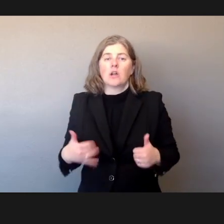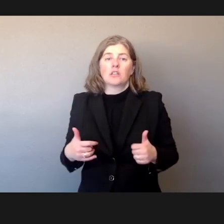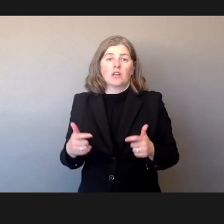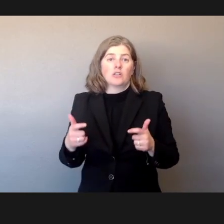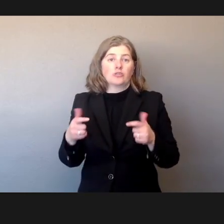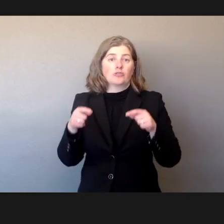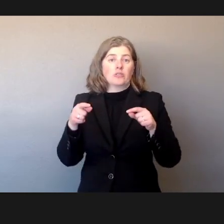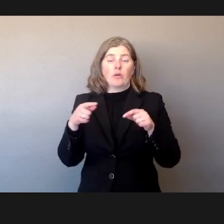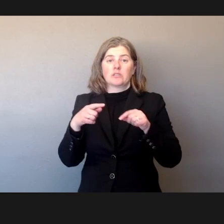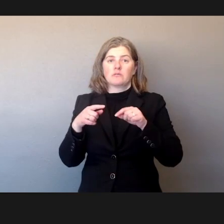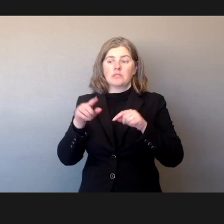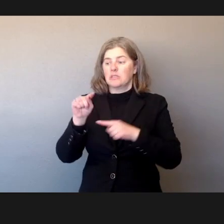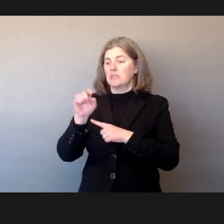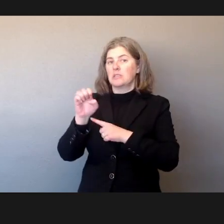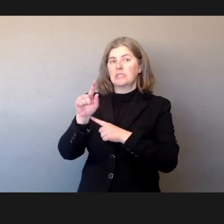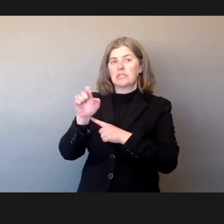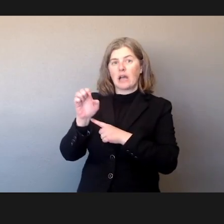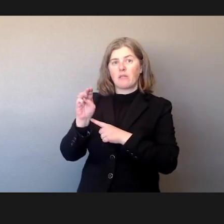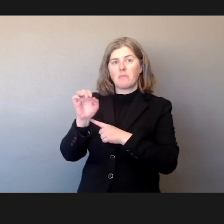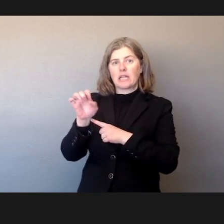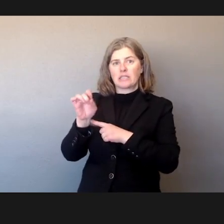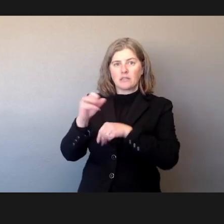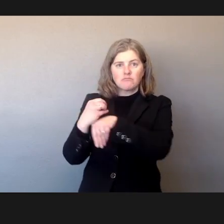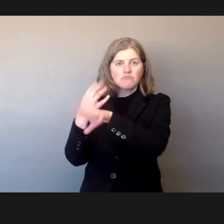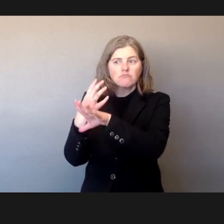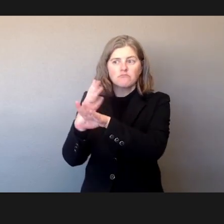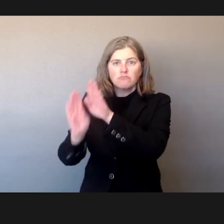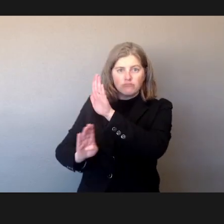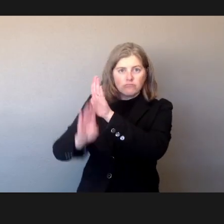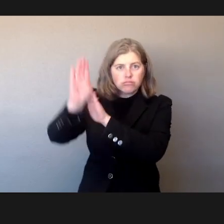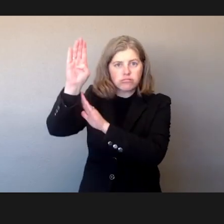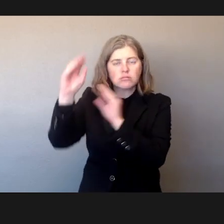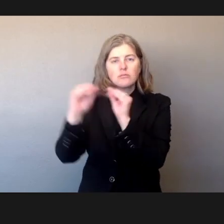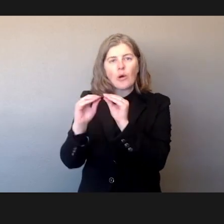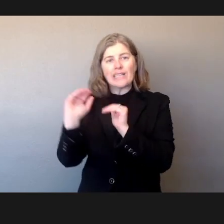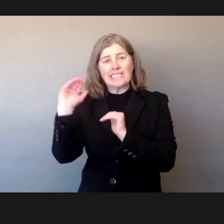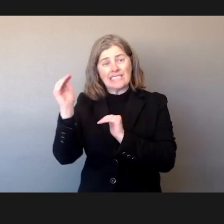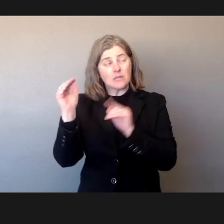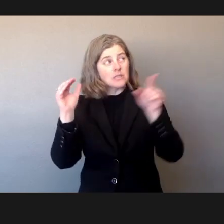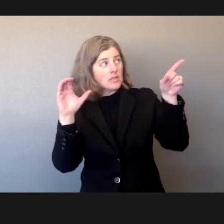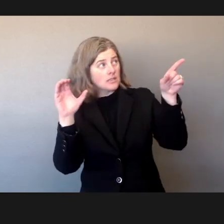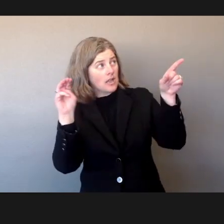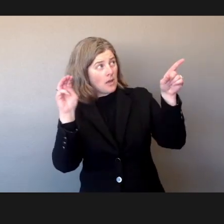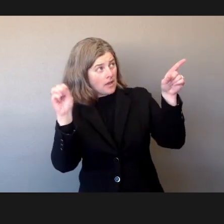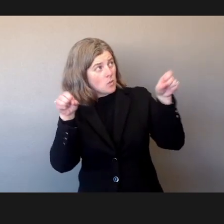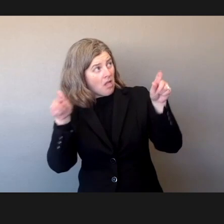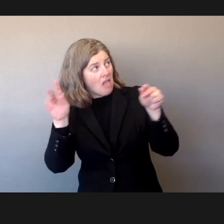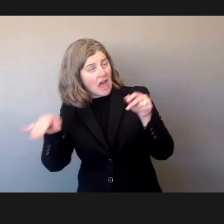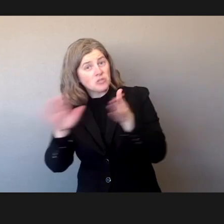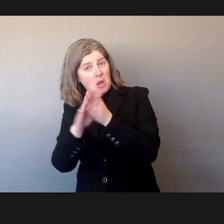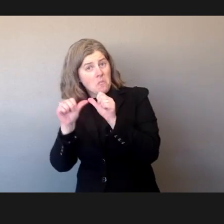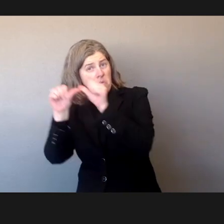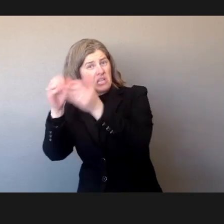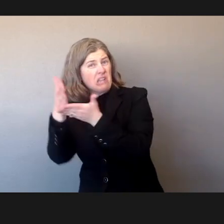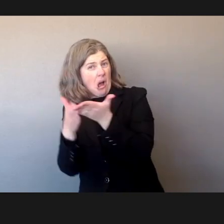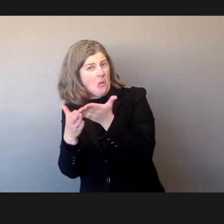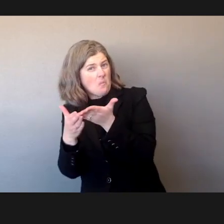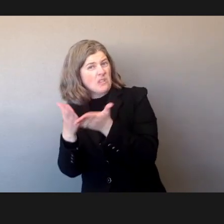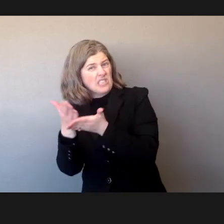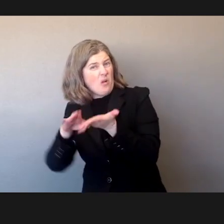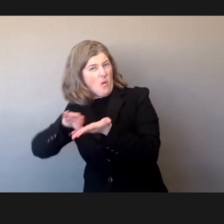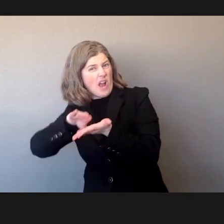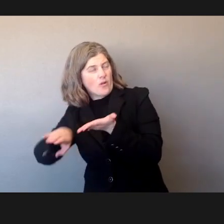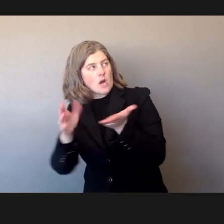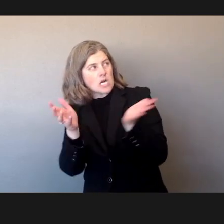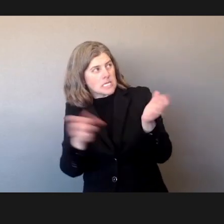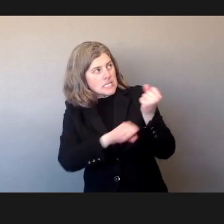in telemedicine as well. It looks like CMS may allow some of that to be permanent waivers. We're certainly campaigning